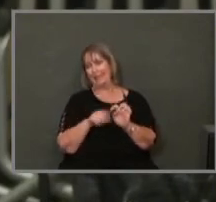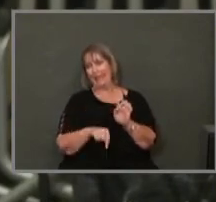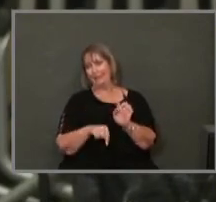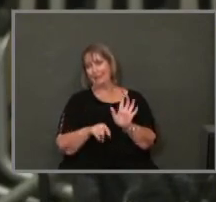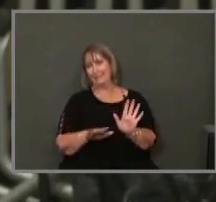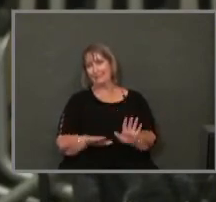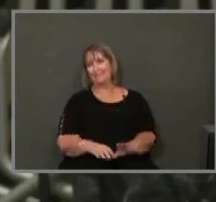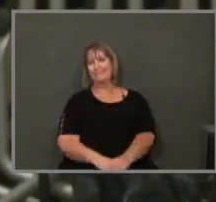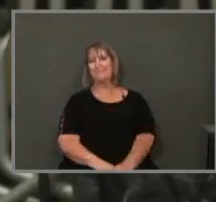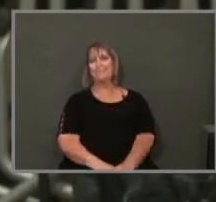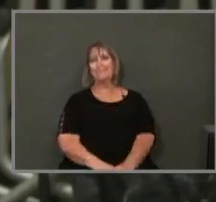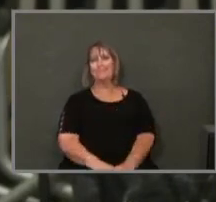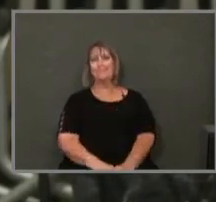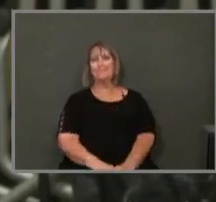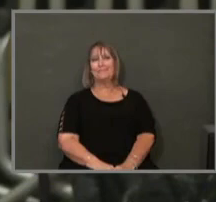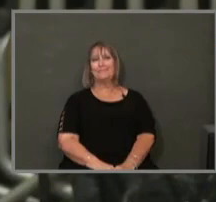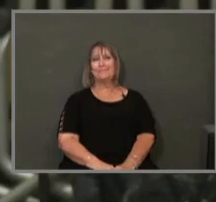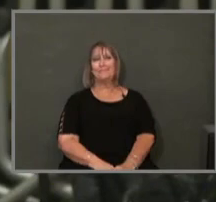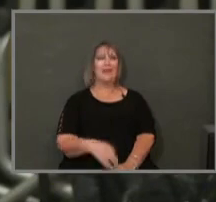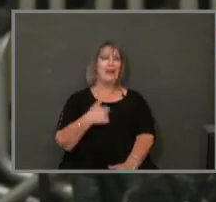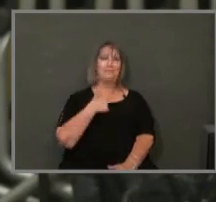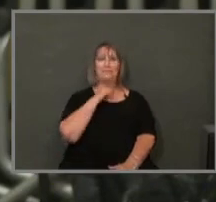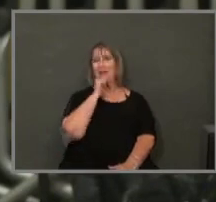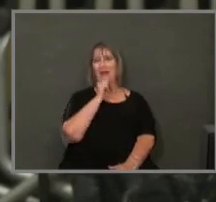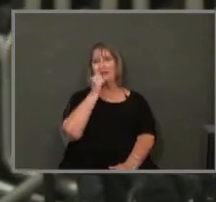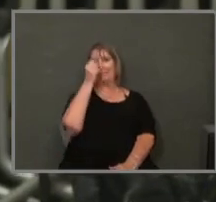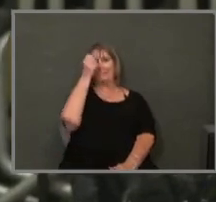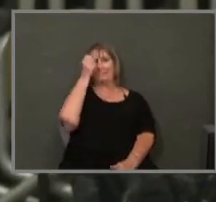right now, or ever probably.